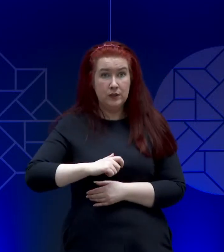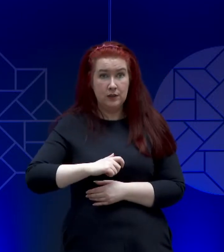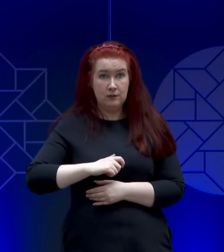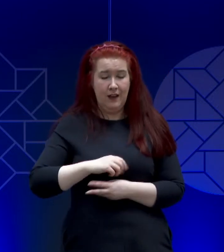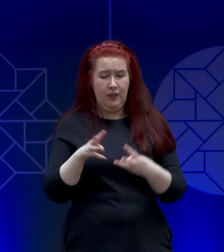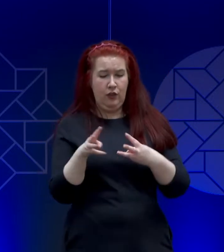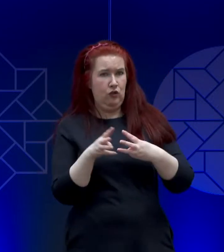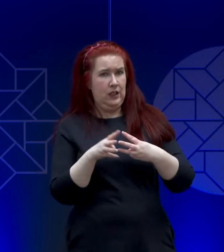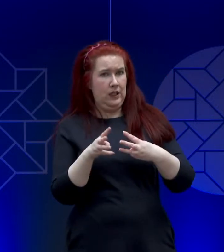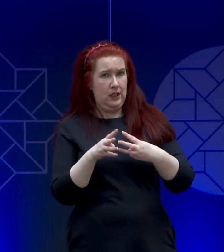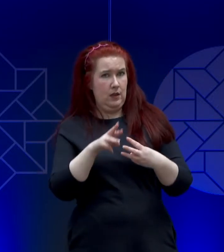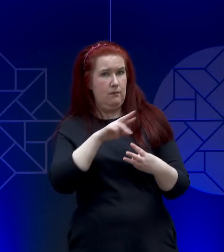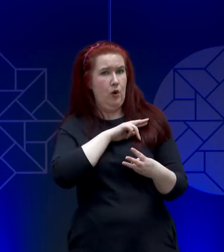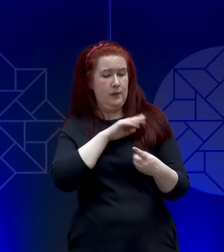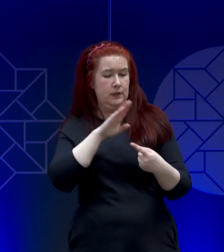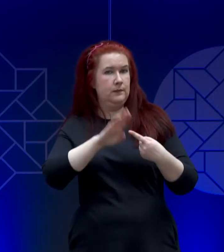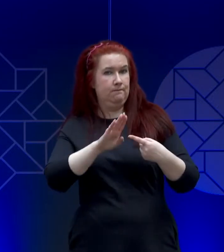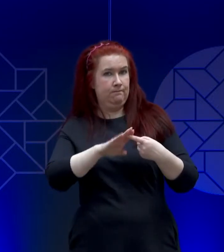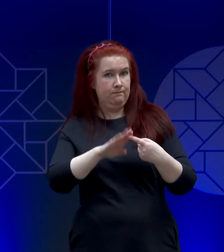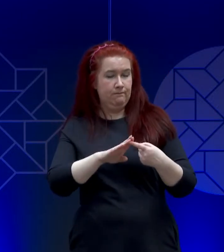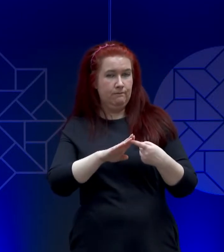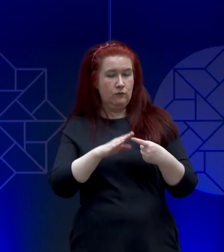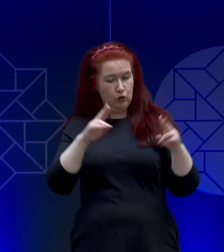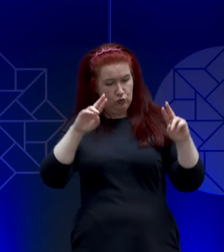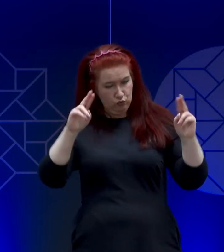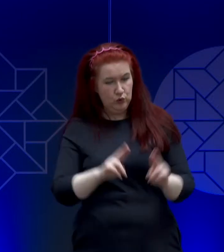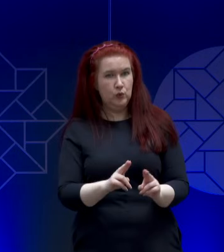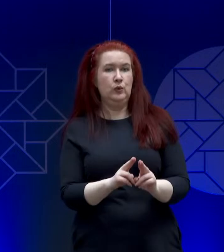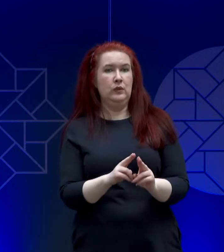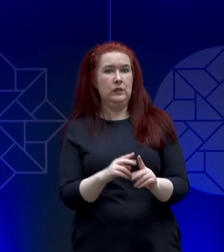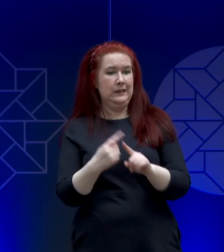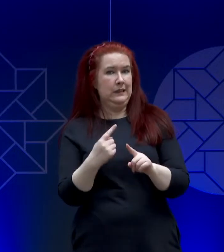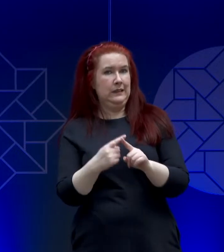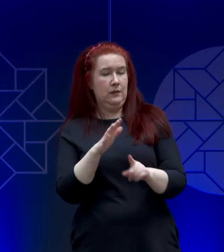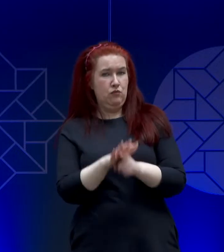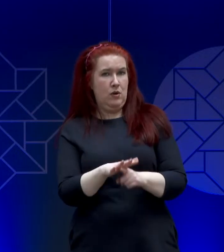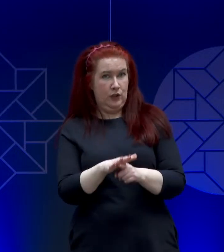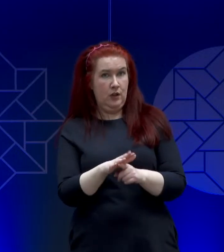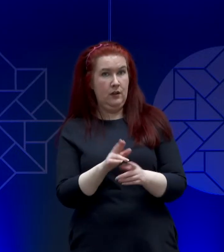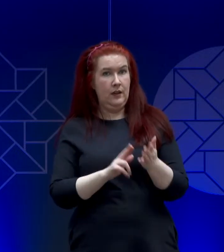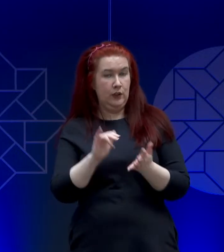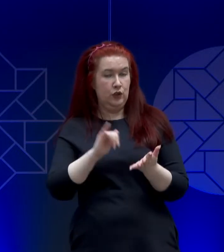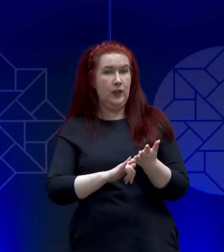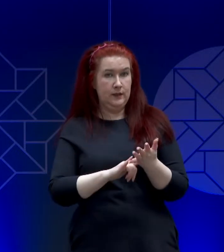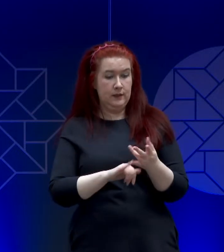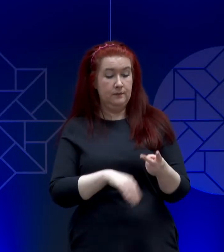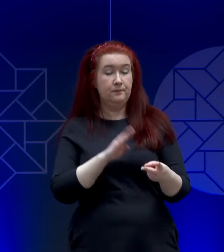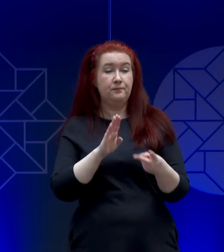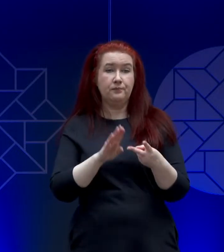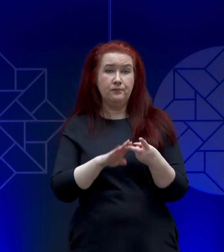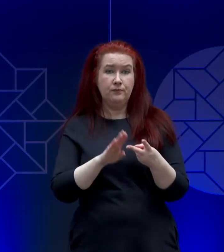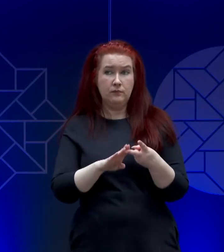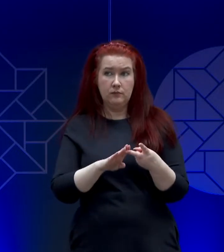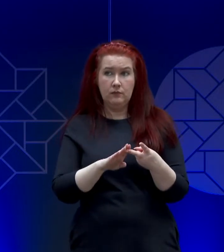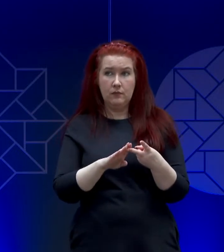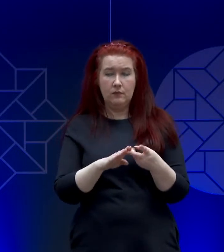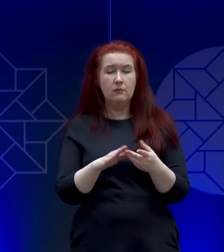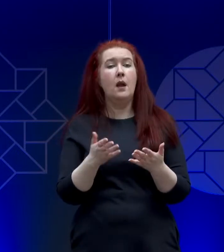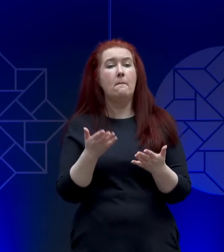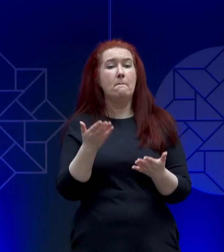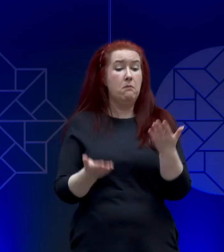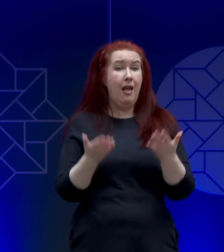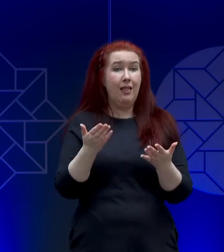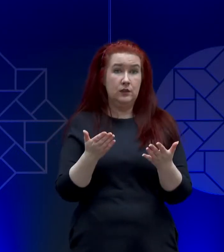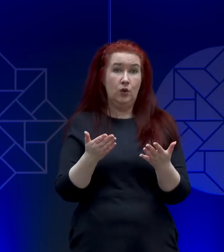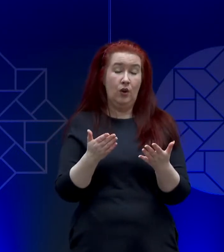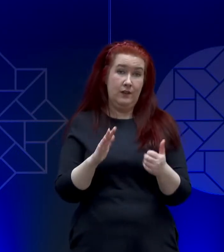clear purposes. First, to reduce the immediate pressures across the NHS. Second, to shift the balance of care